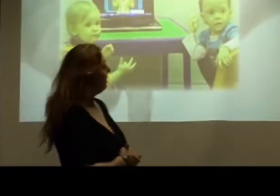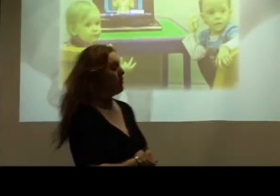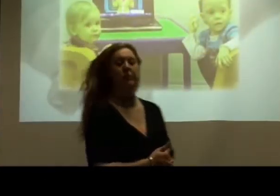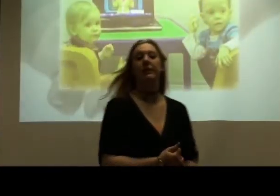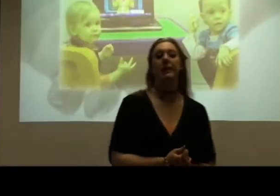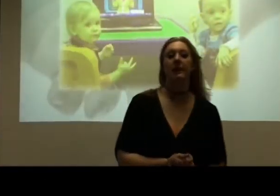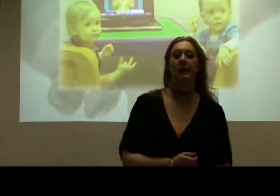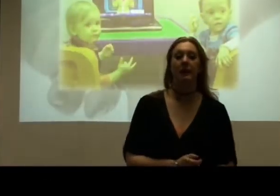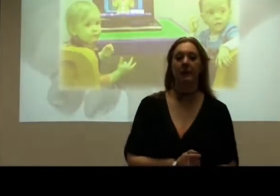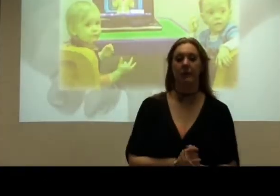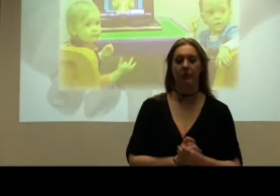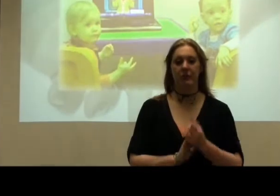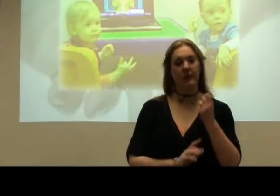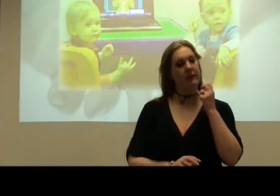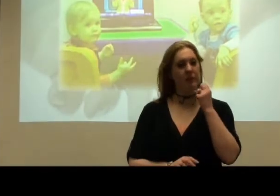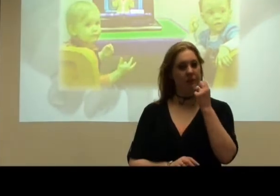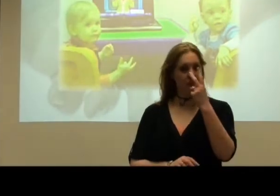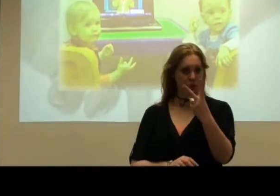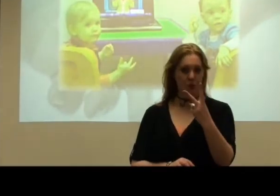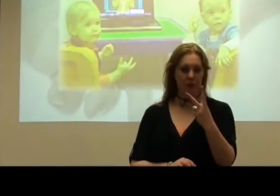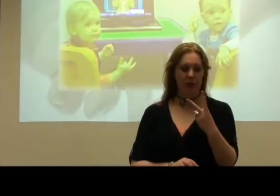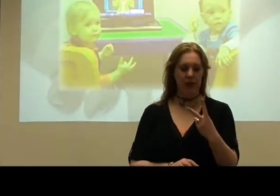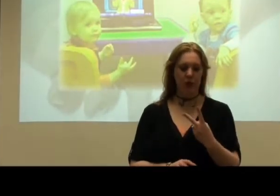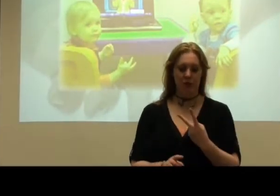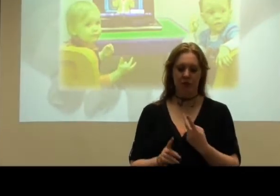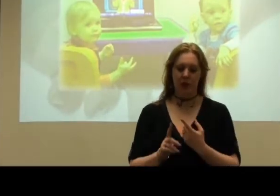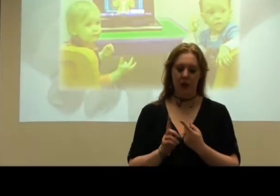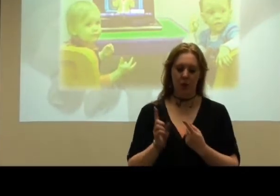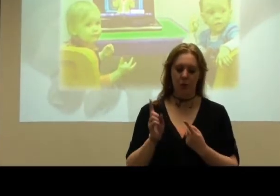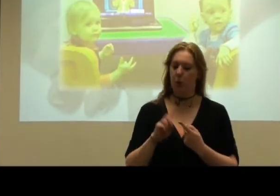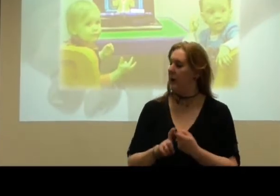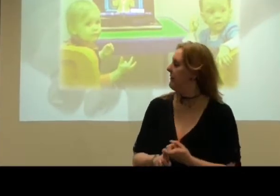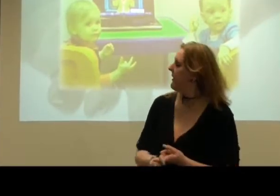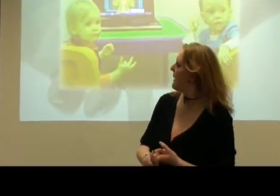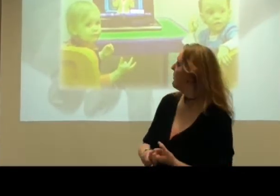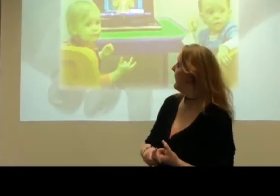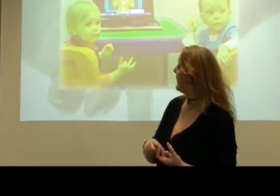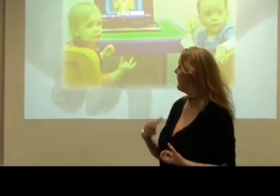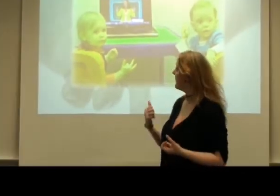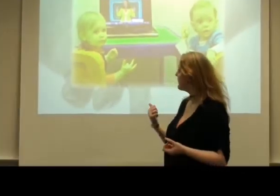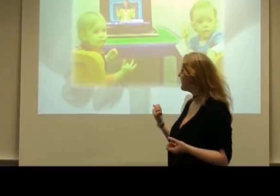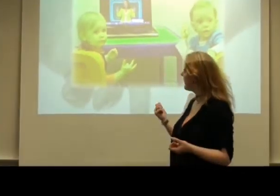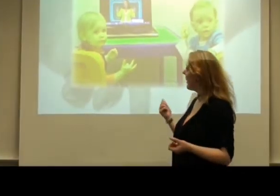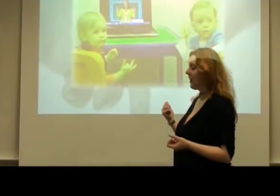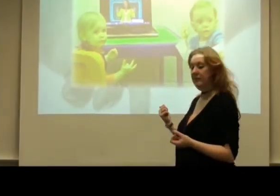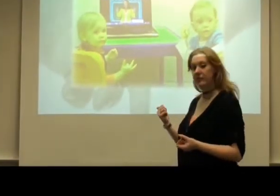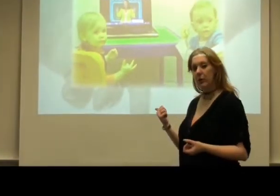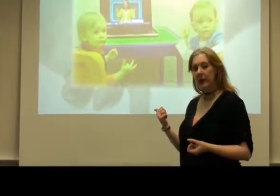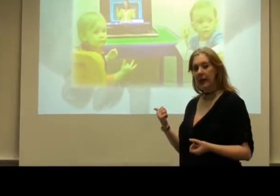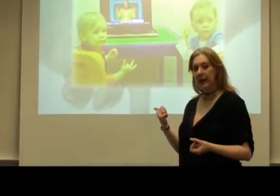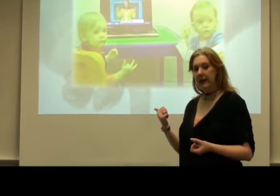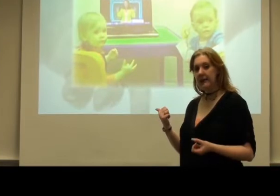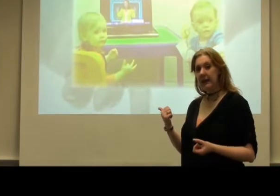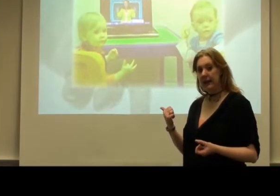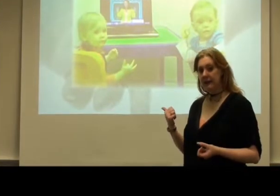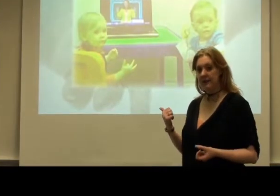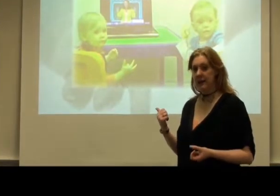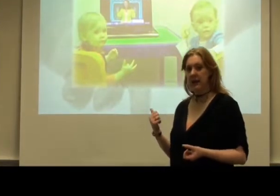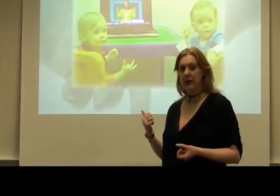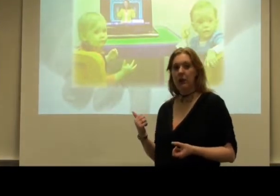So there's 2 videos now. One of them is of Zoe and Alexa